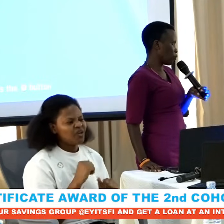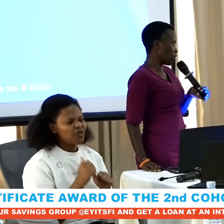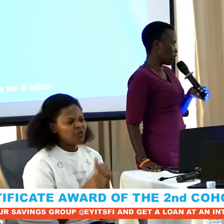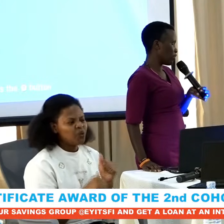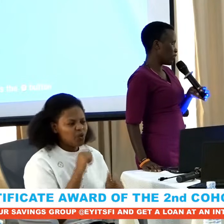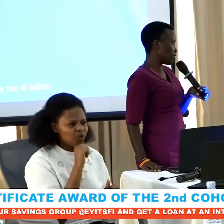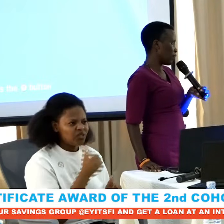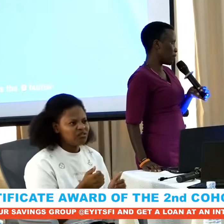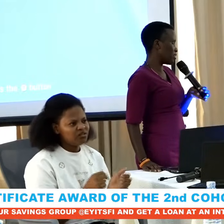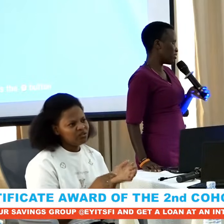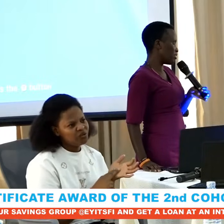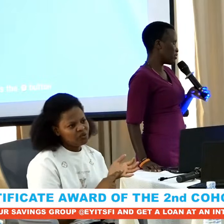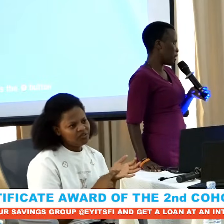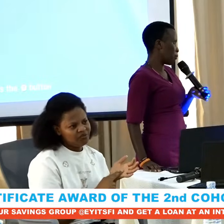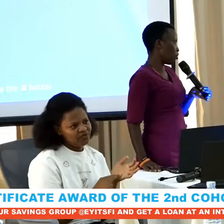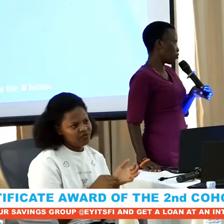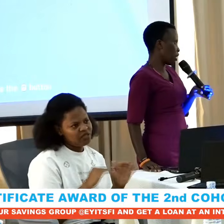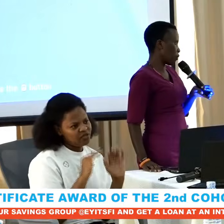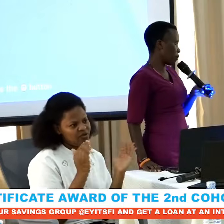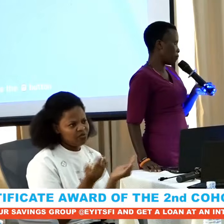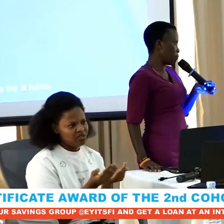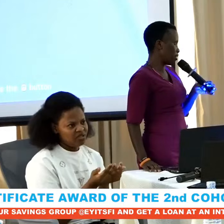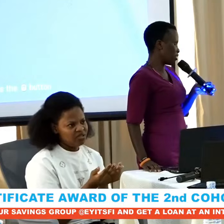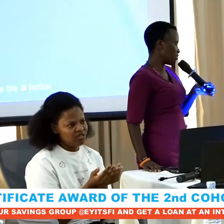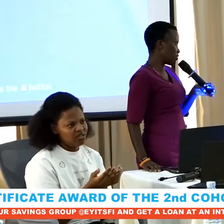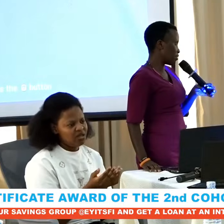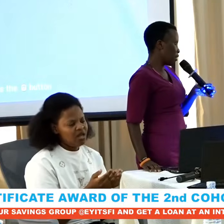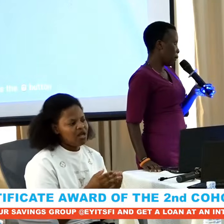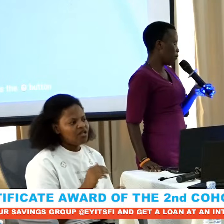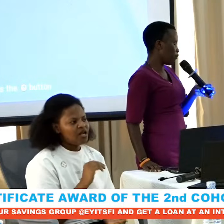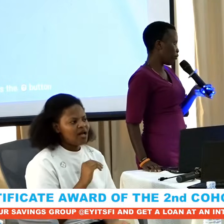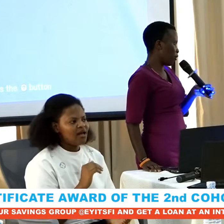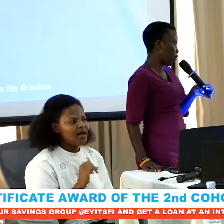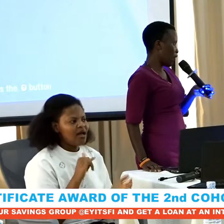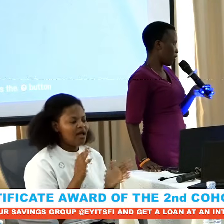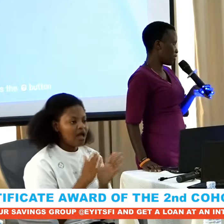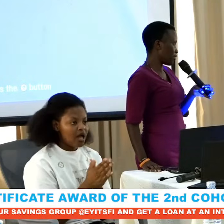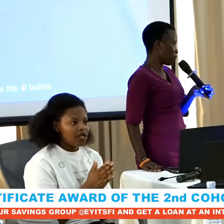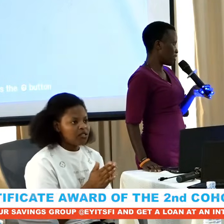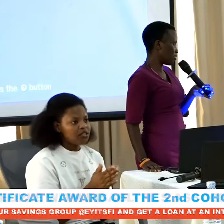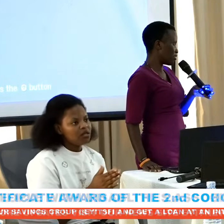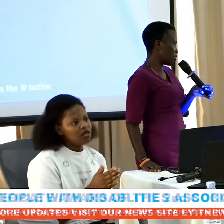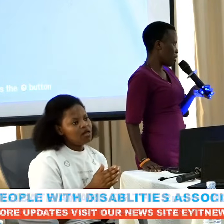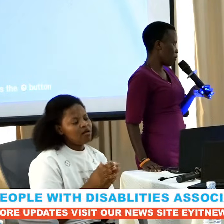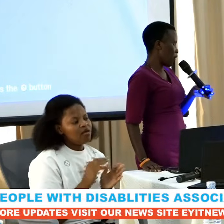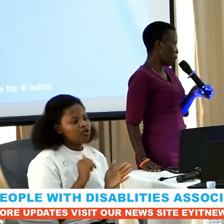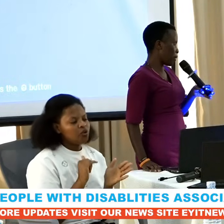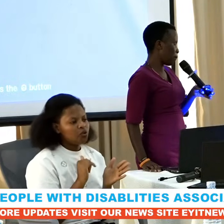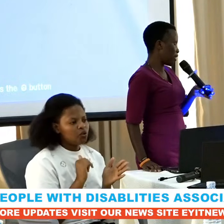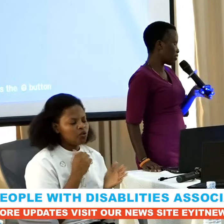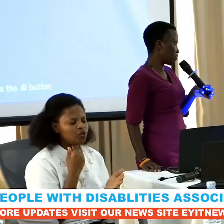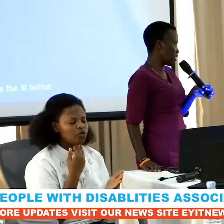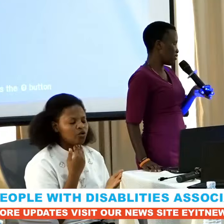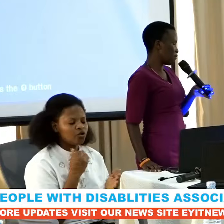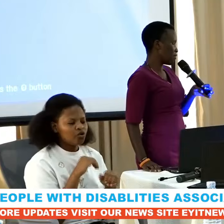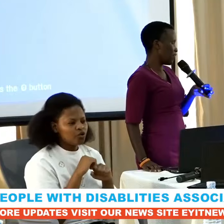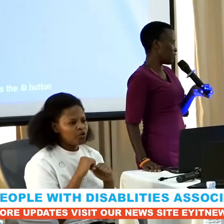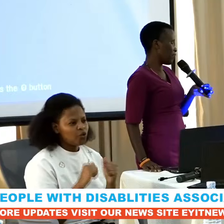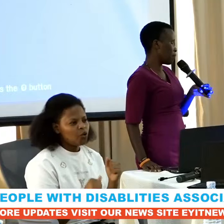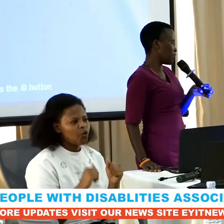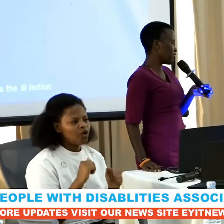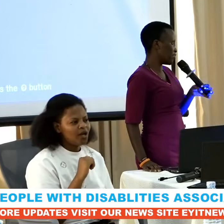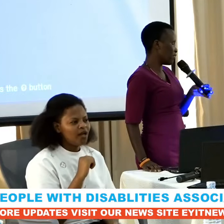persons with disabilities, because we are human beings. Before our disability, we are human beings, then